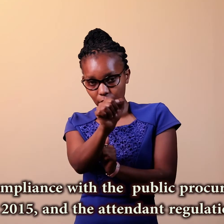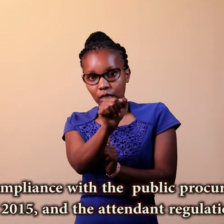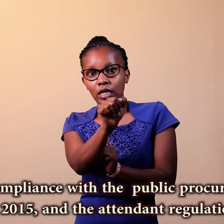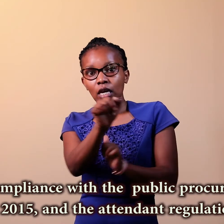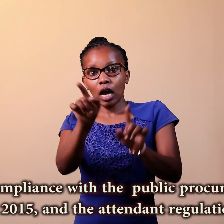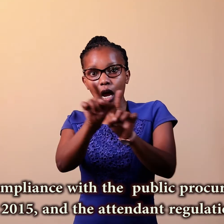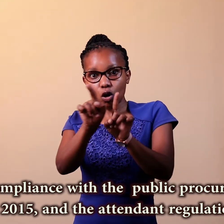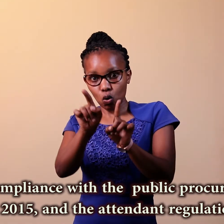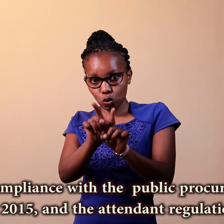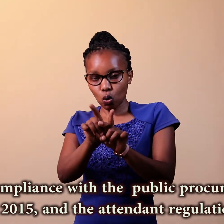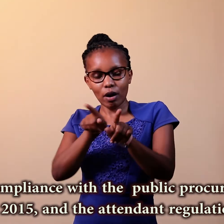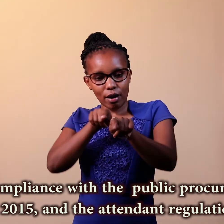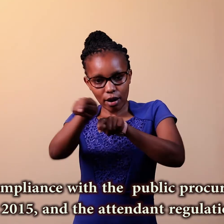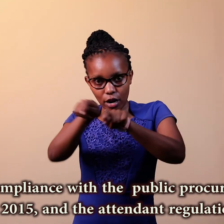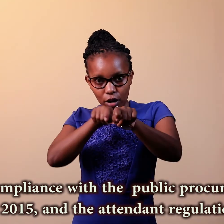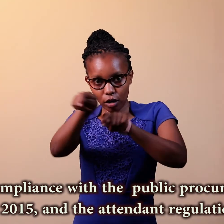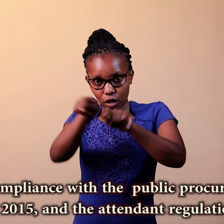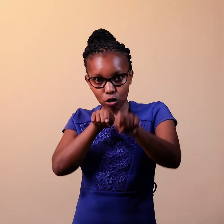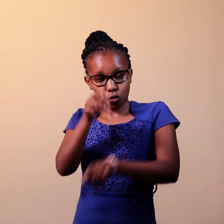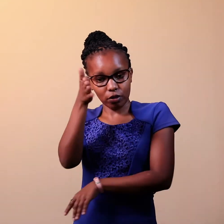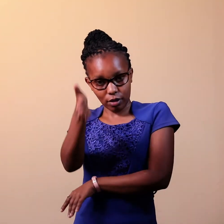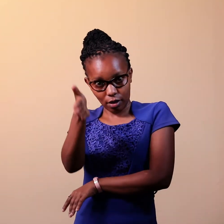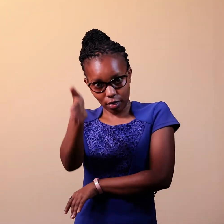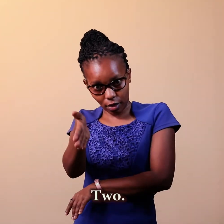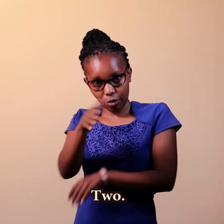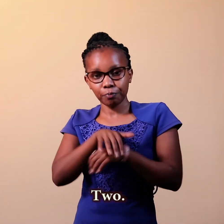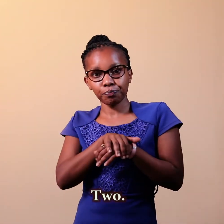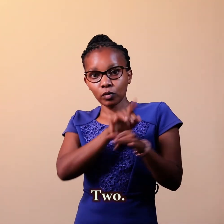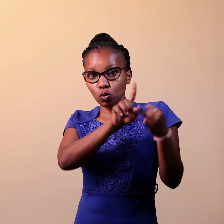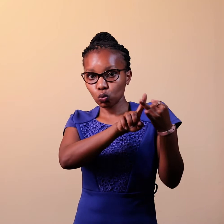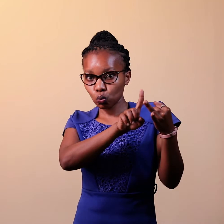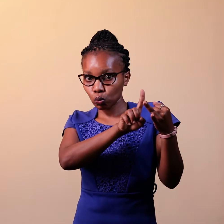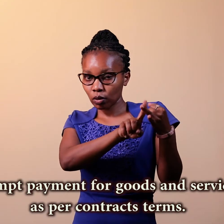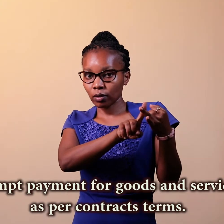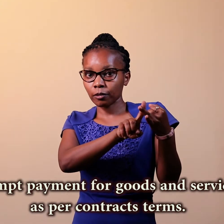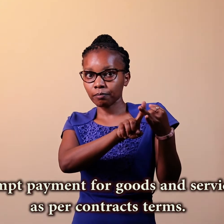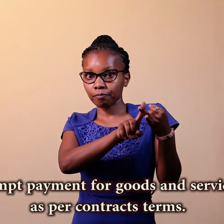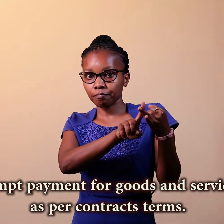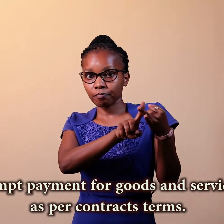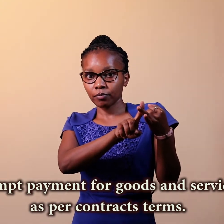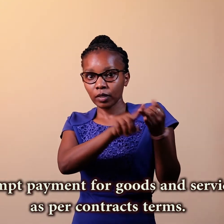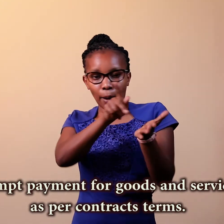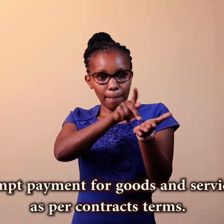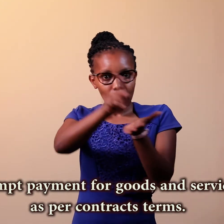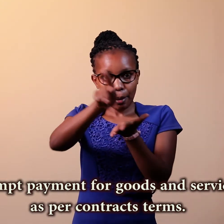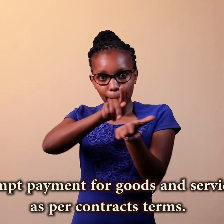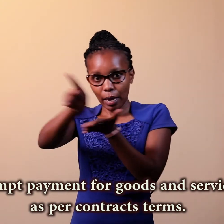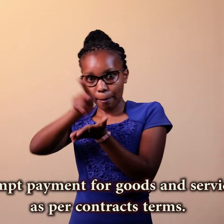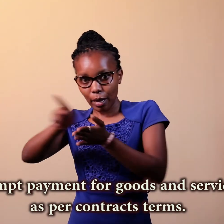attendant regulations thereof. Two, prompt payment for goods and services